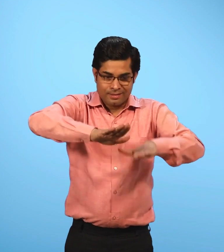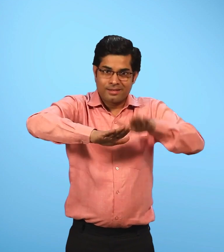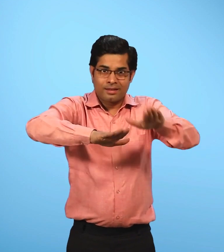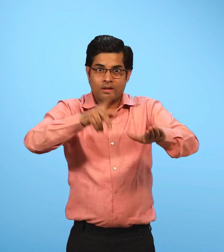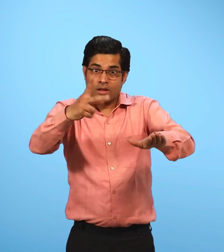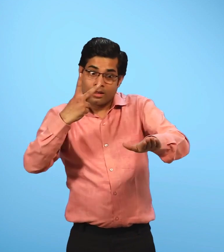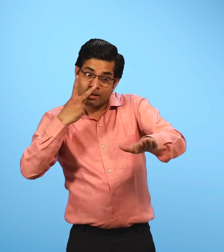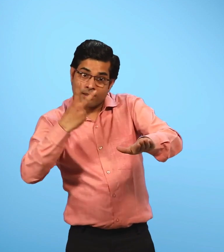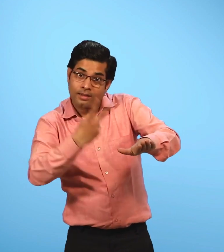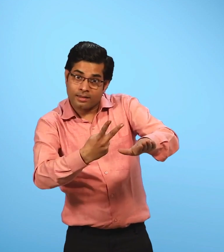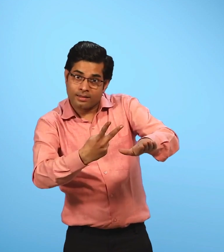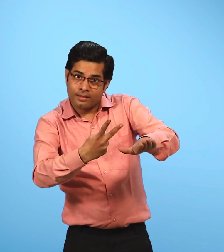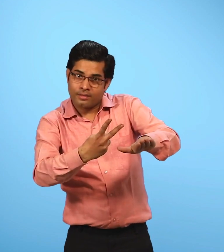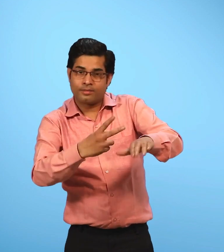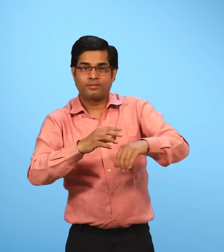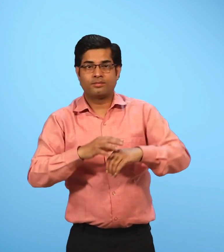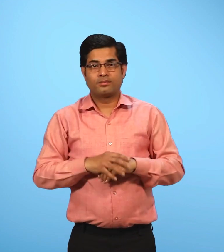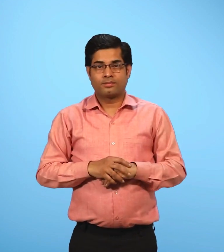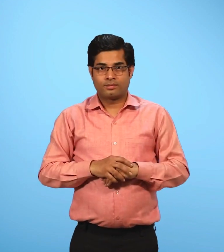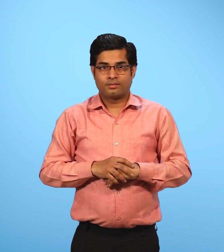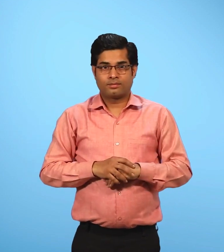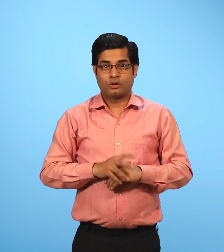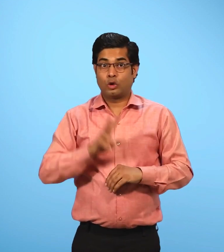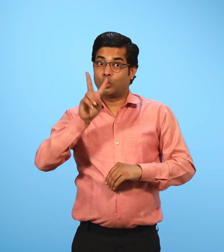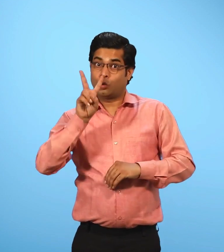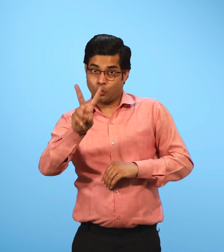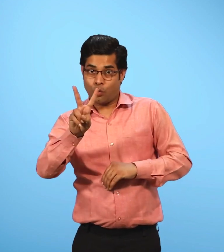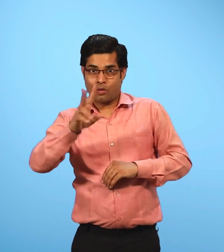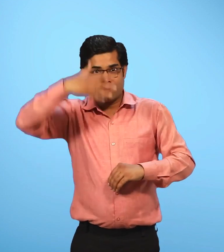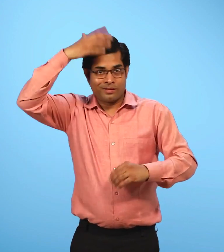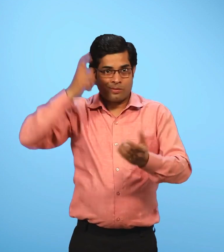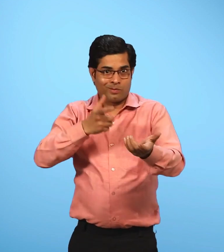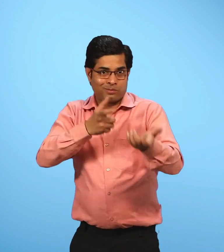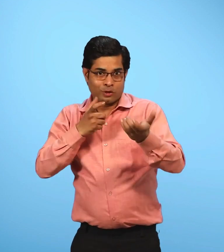4. A 5-letter word beginning with E.